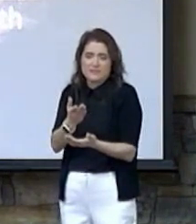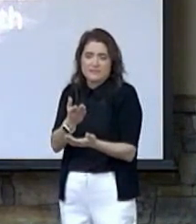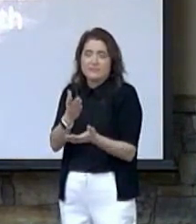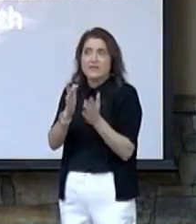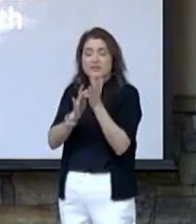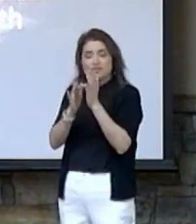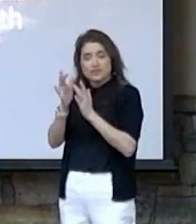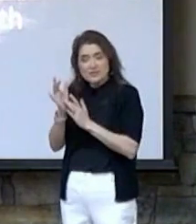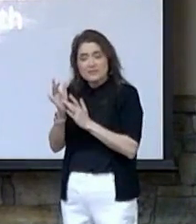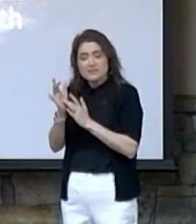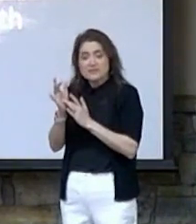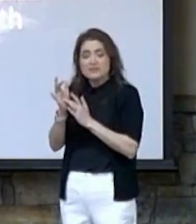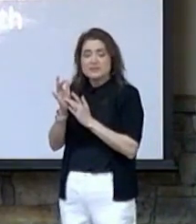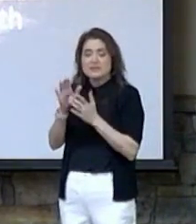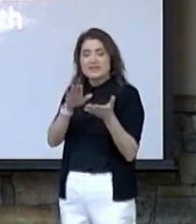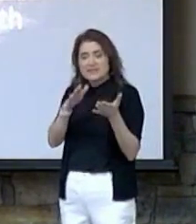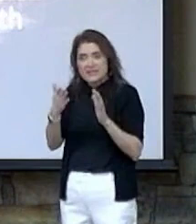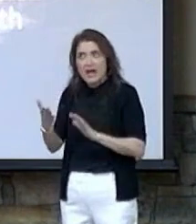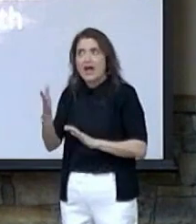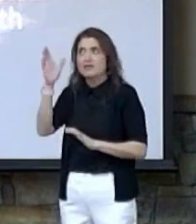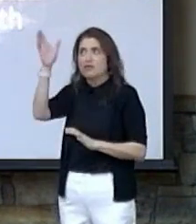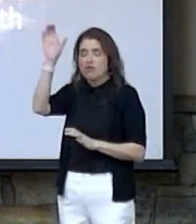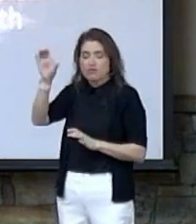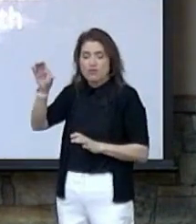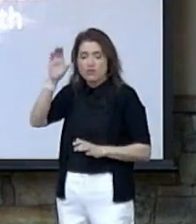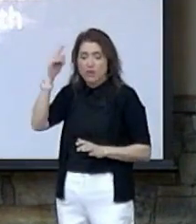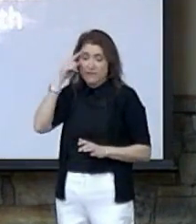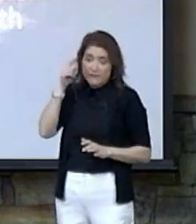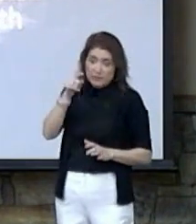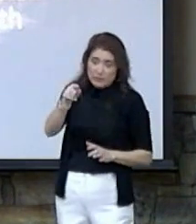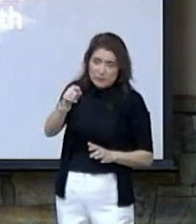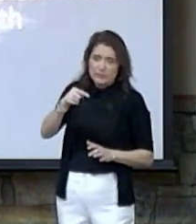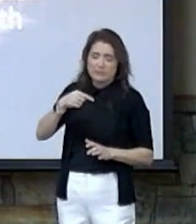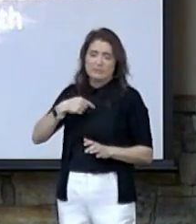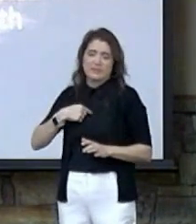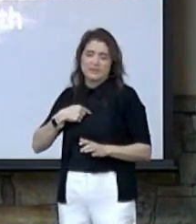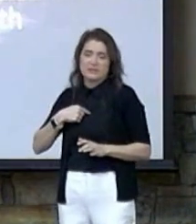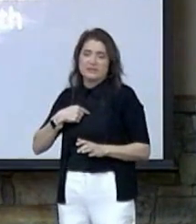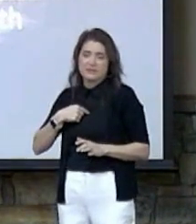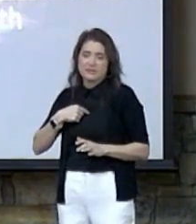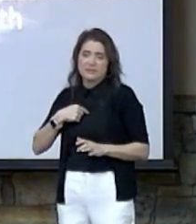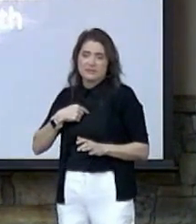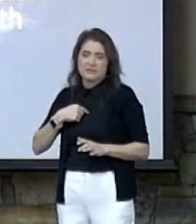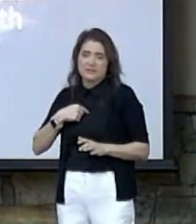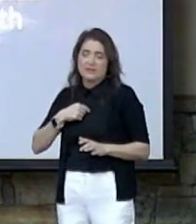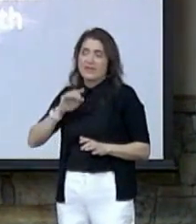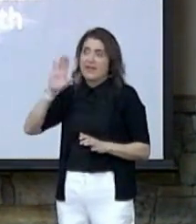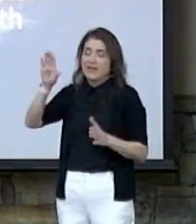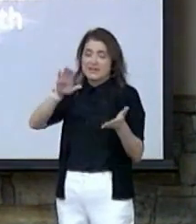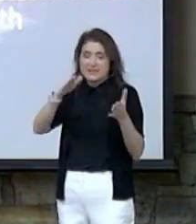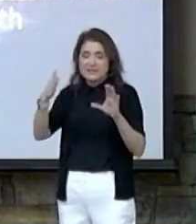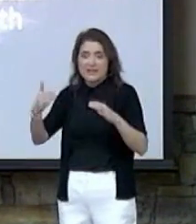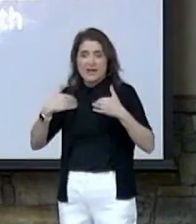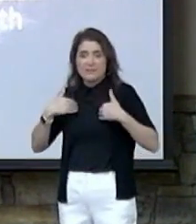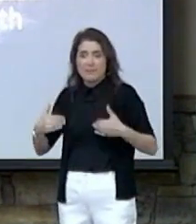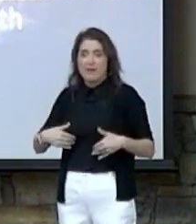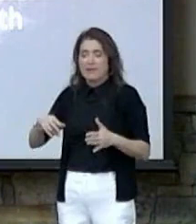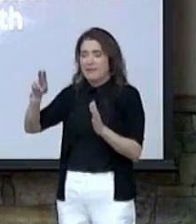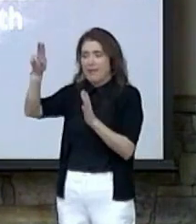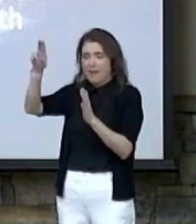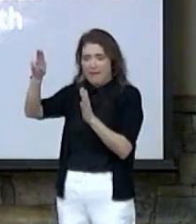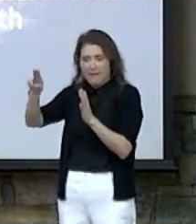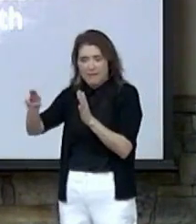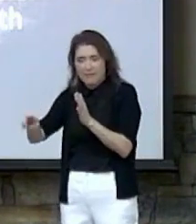Jesus died on that cross for you and for me, that his dead body was laid in a tomb,